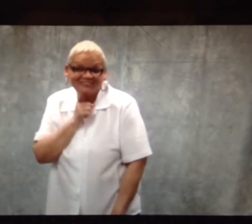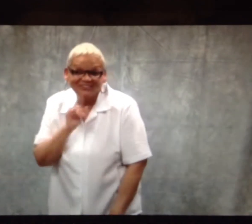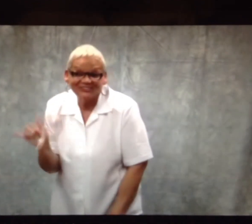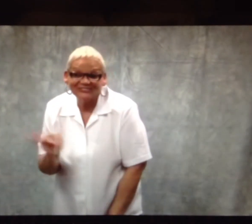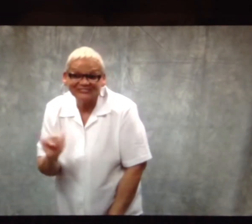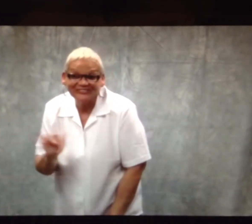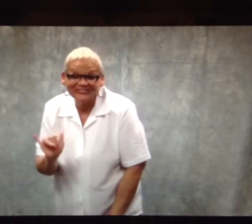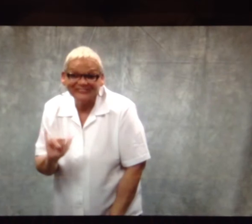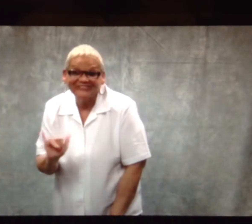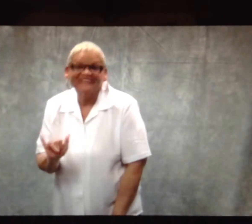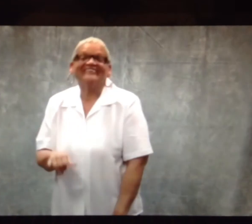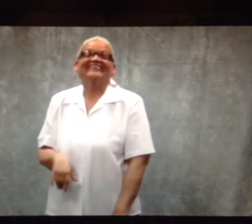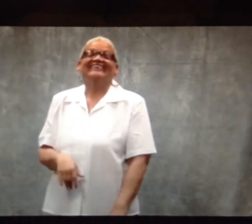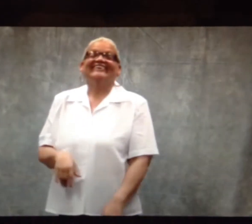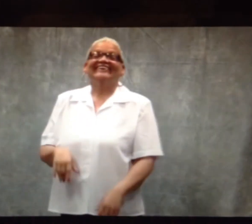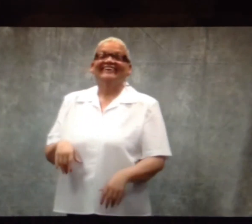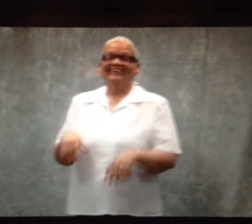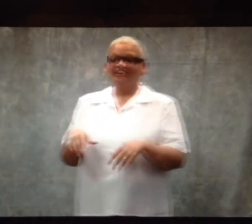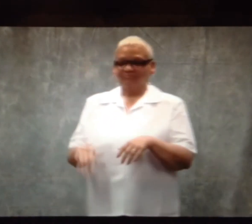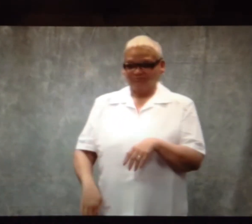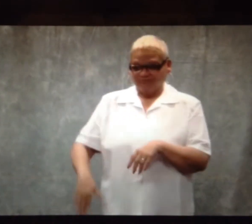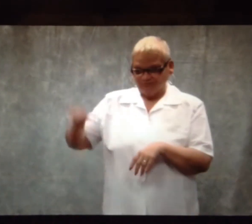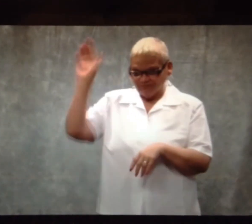from Texas, or is from Texas.